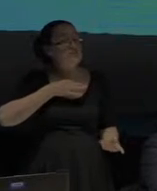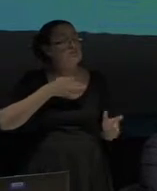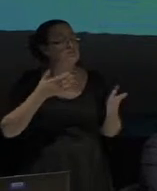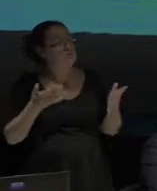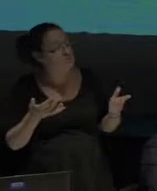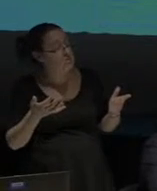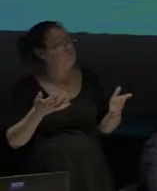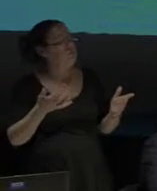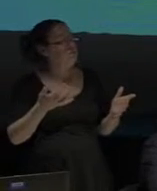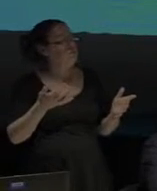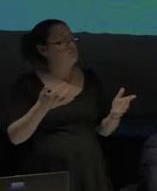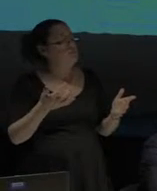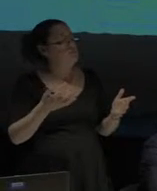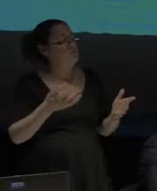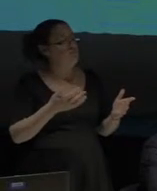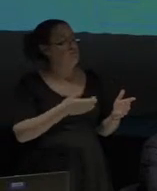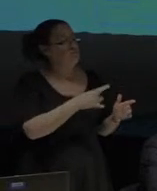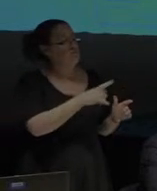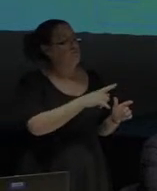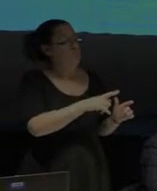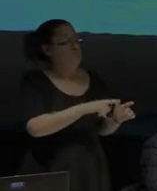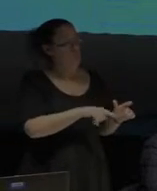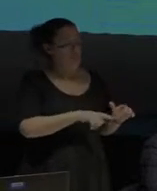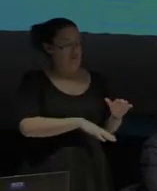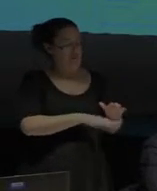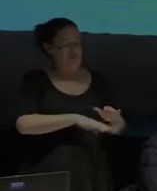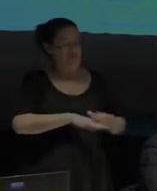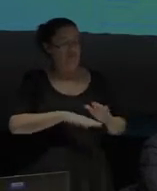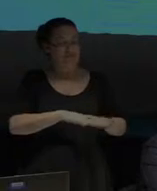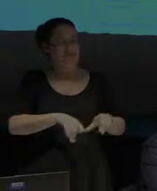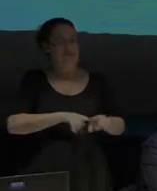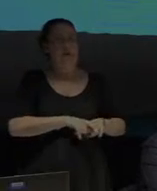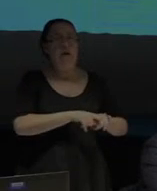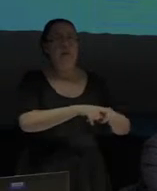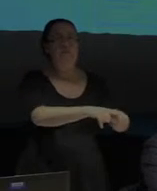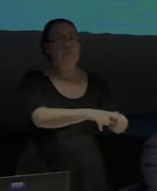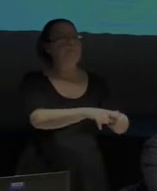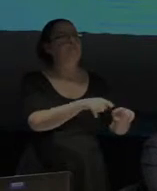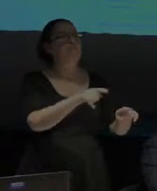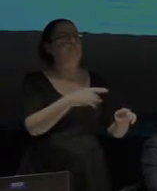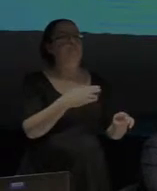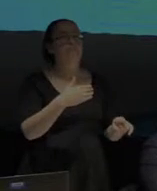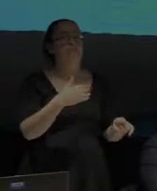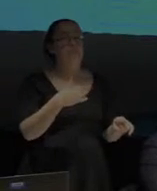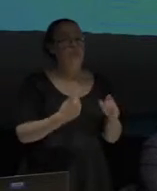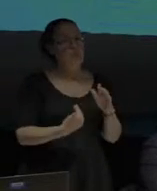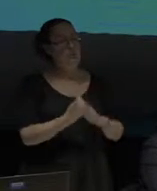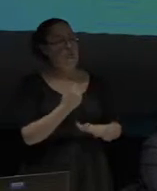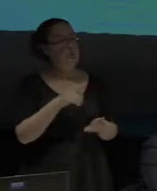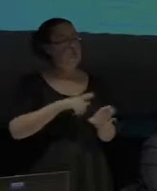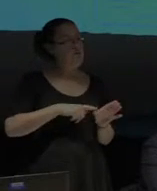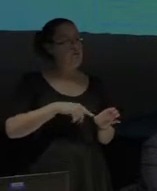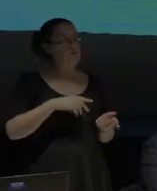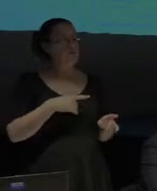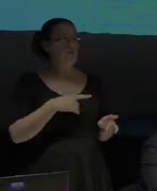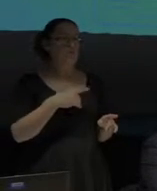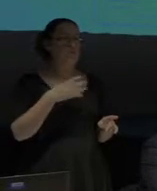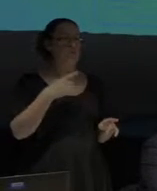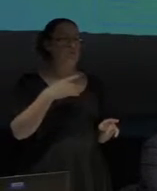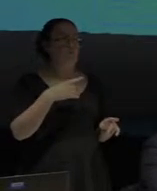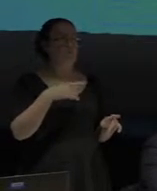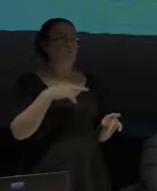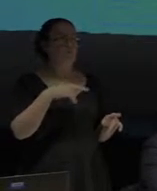is that we fill those opportunities with the same kinds of people that are retiring. So we're 4% female, 8%